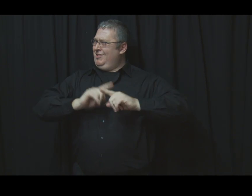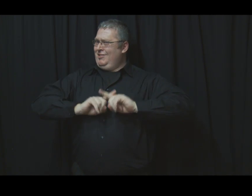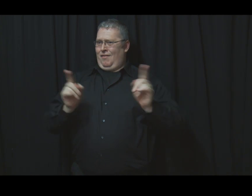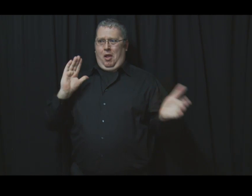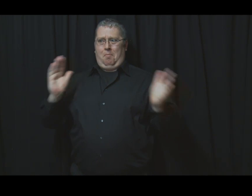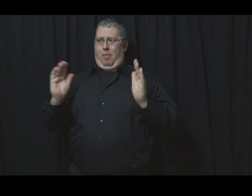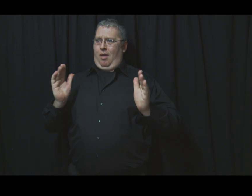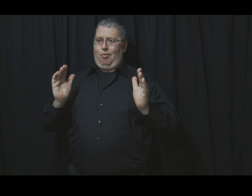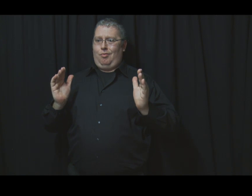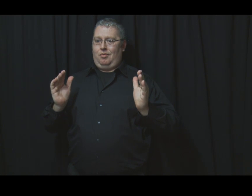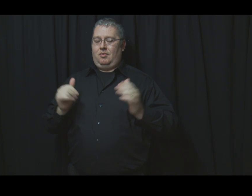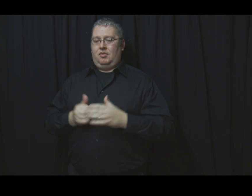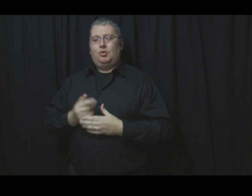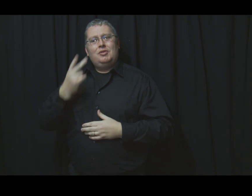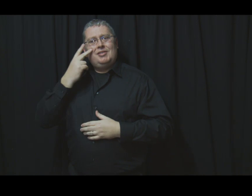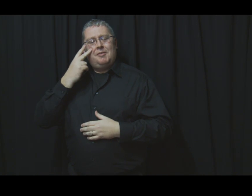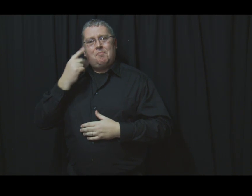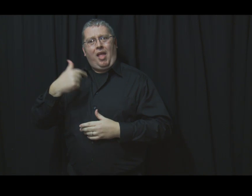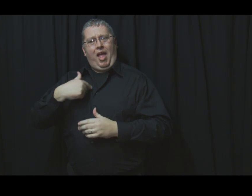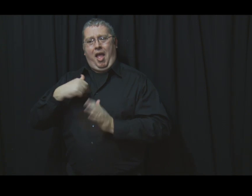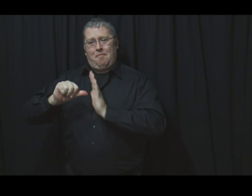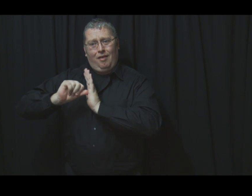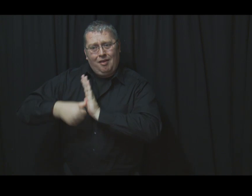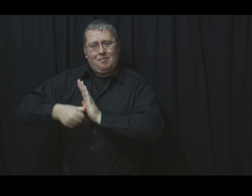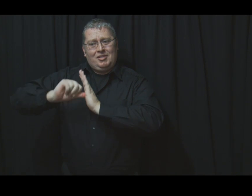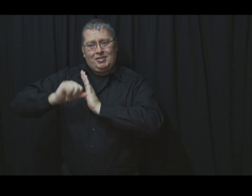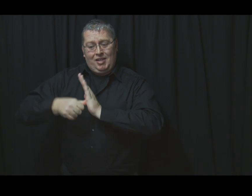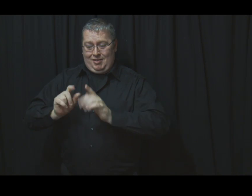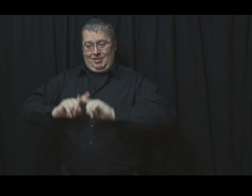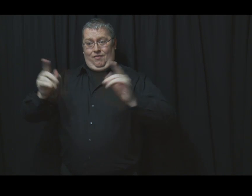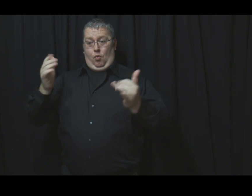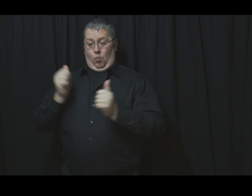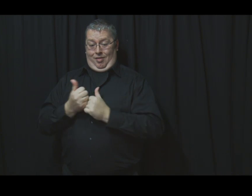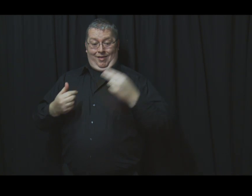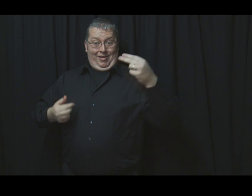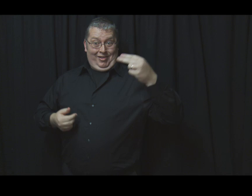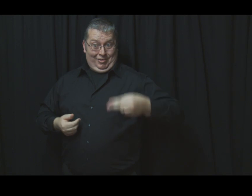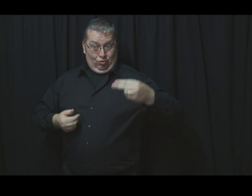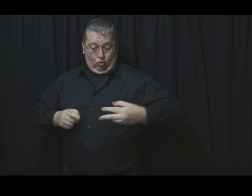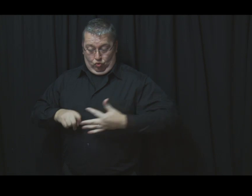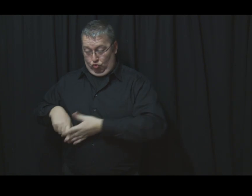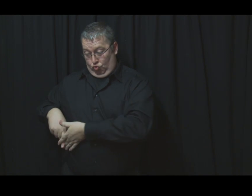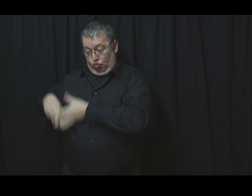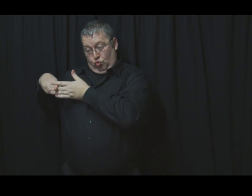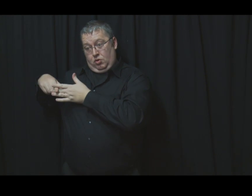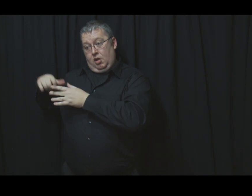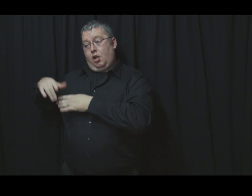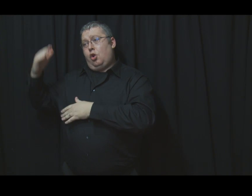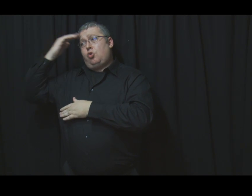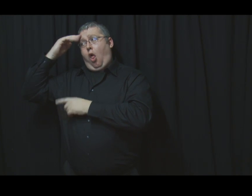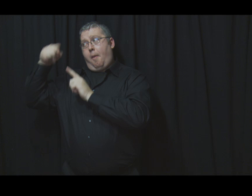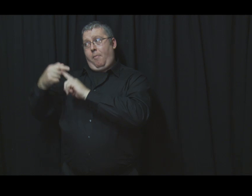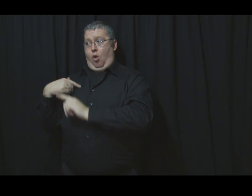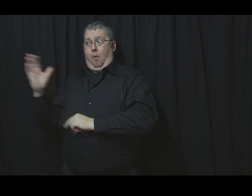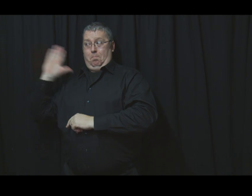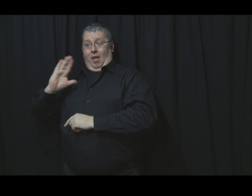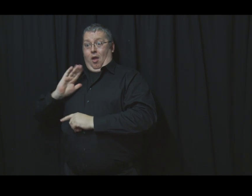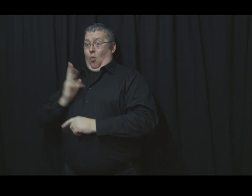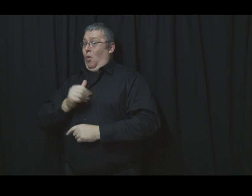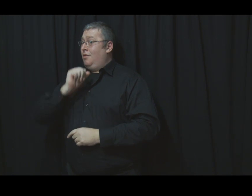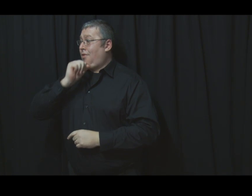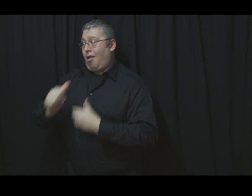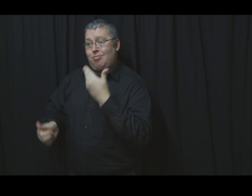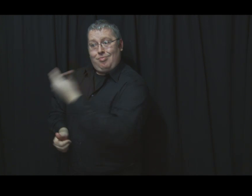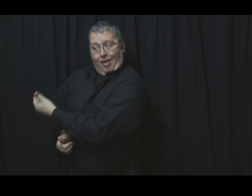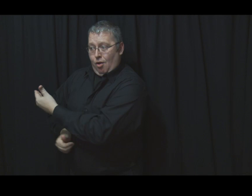to it. You see, I've been emphasising the difference between historical origin science, knowledge about the past when you weren't there, and we need to